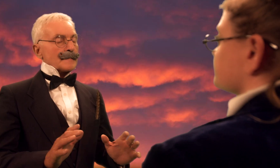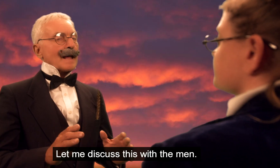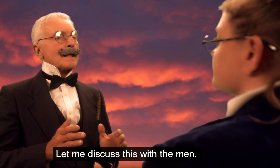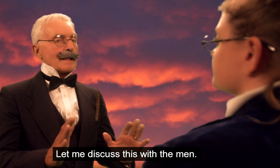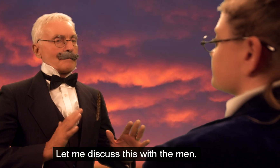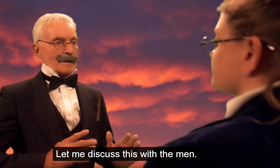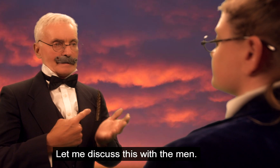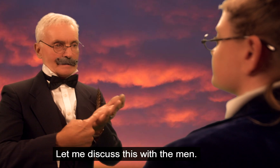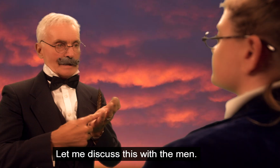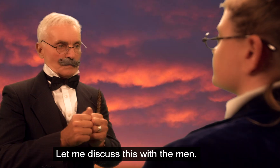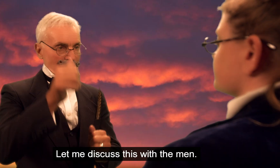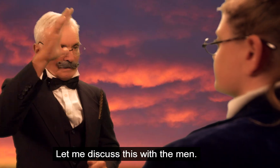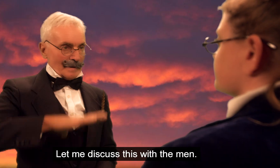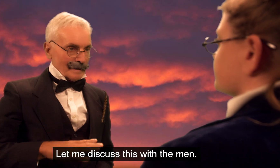Let me discuss this with the men.